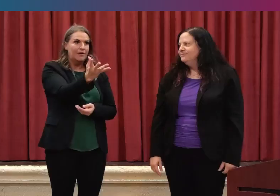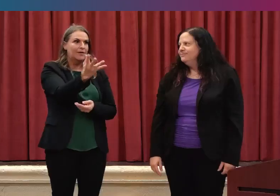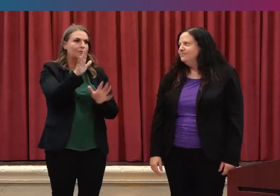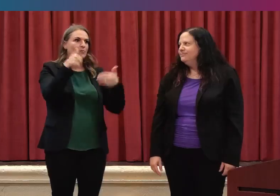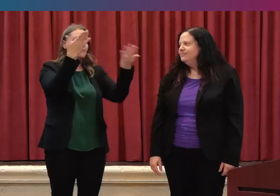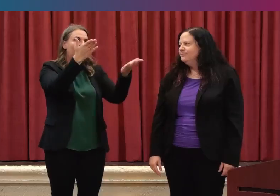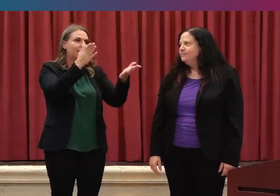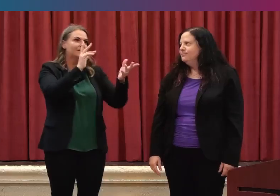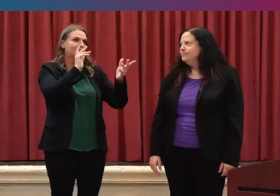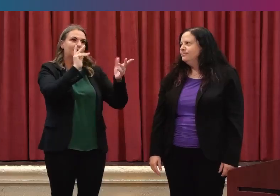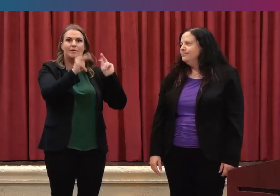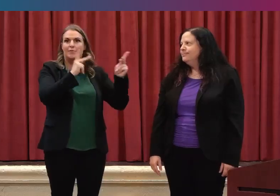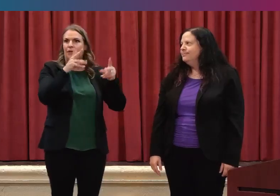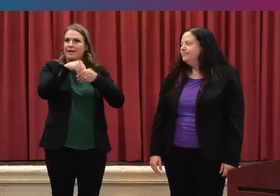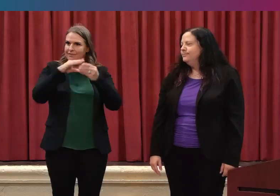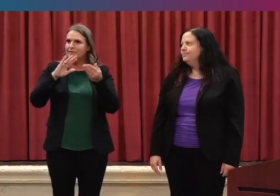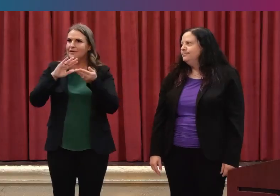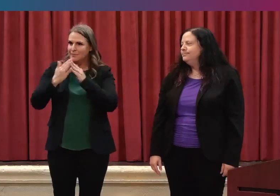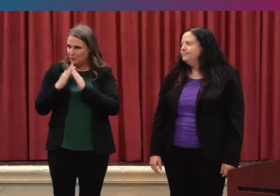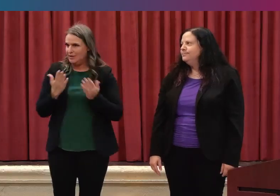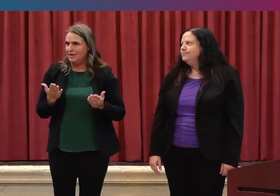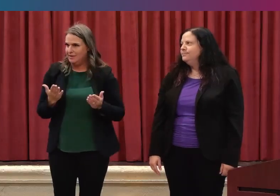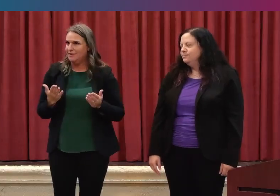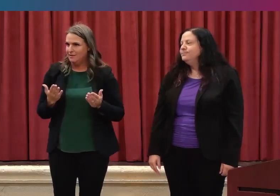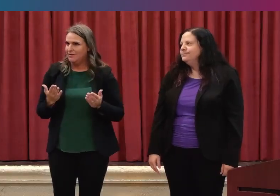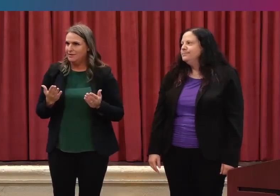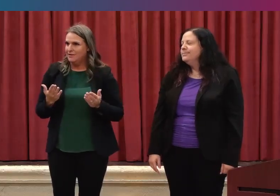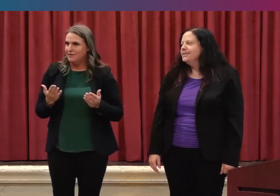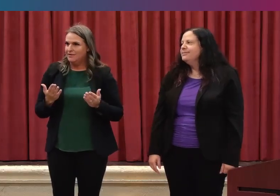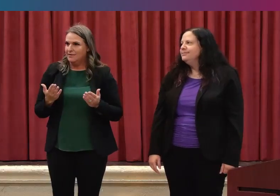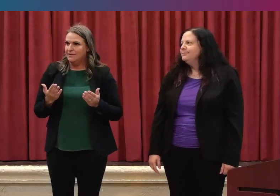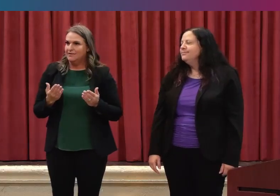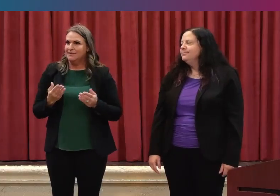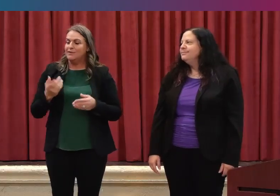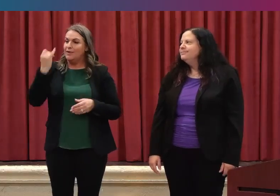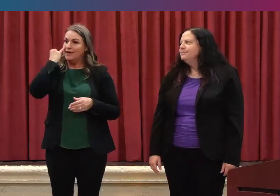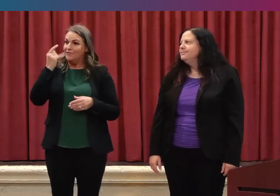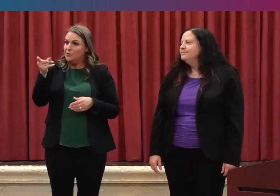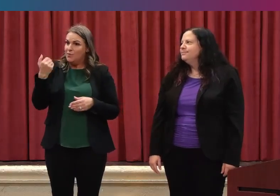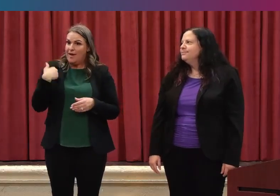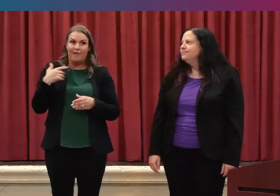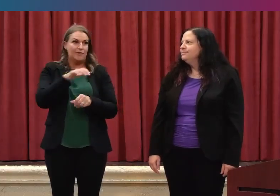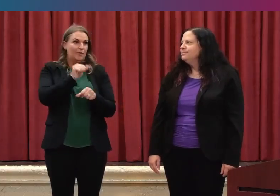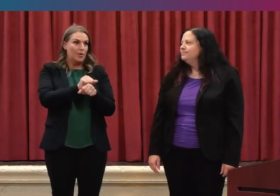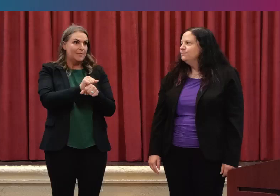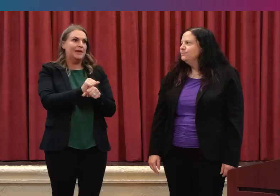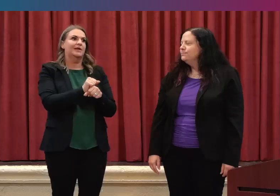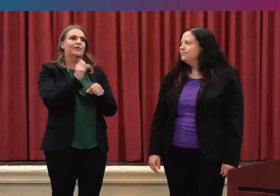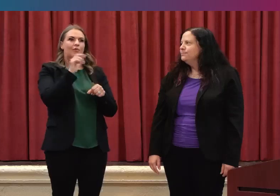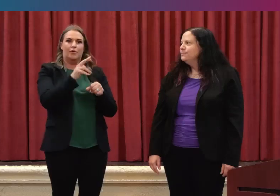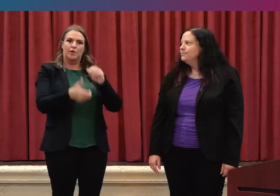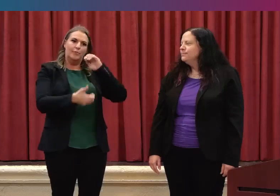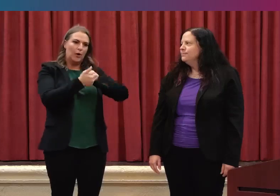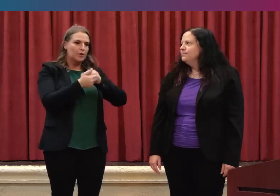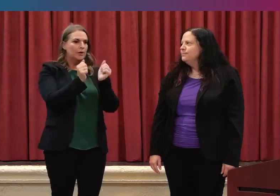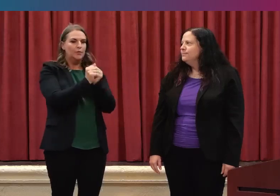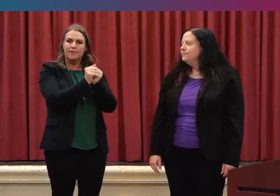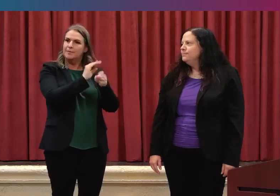It's everything you need to know to share with companies and organizations where you're requesting